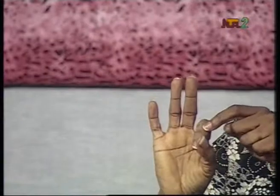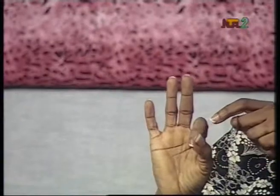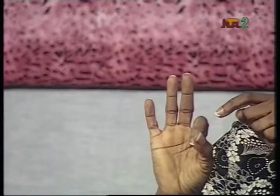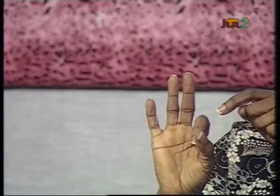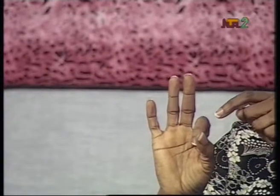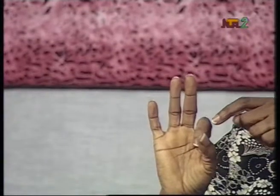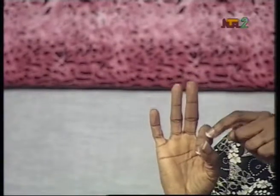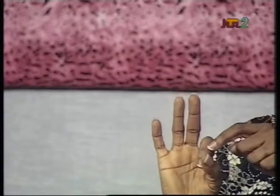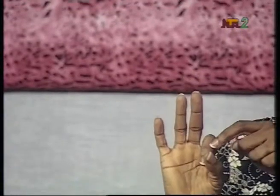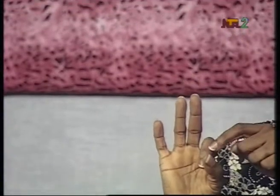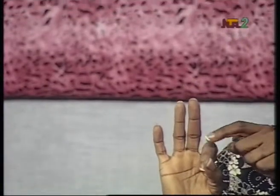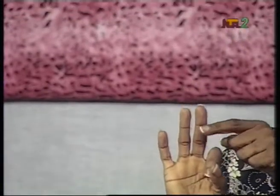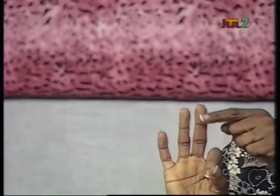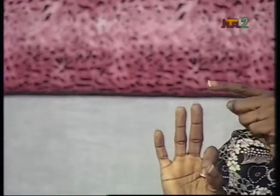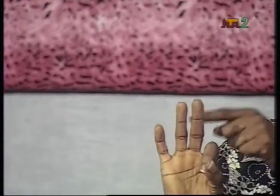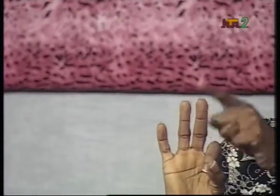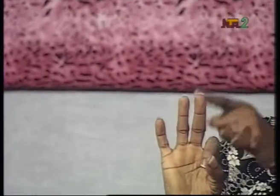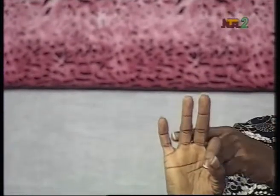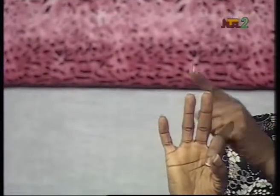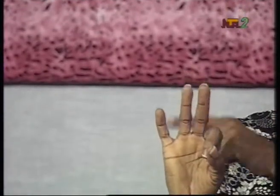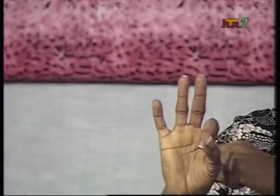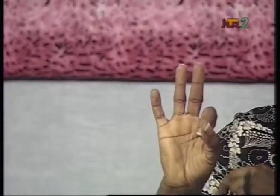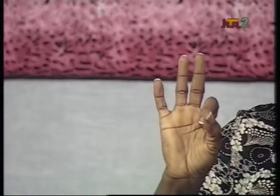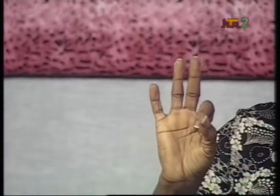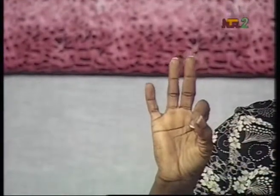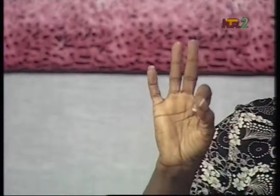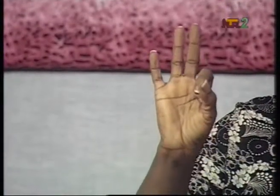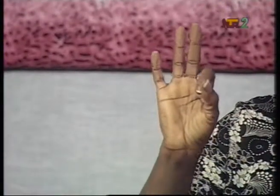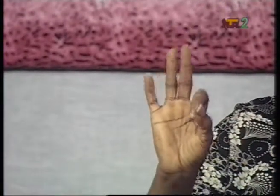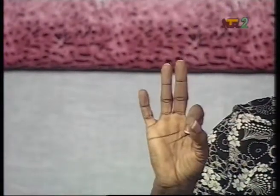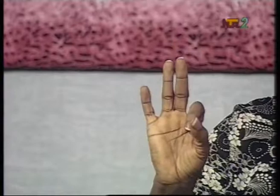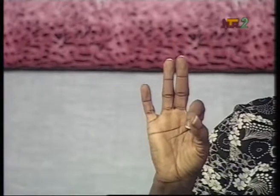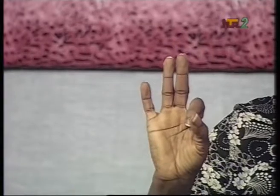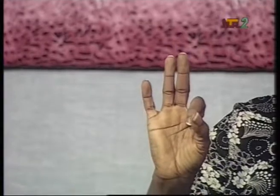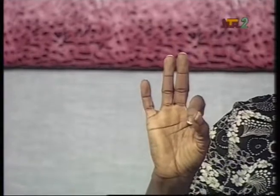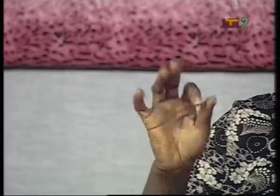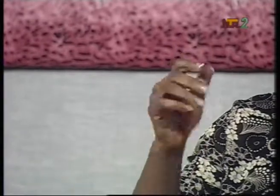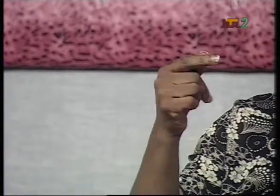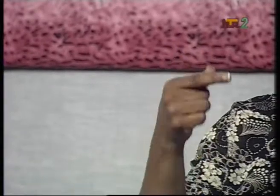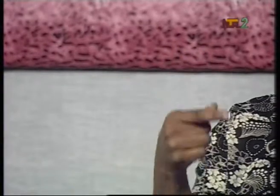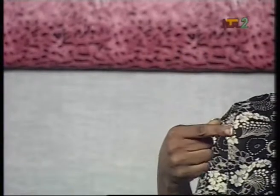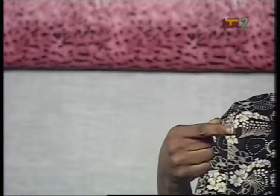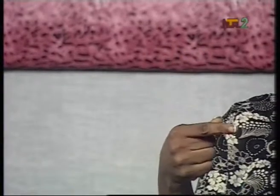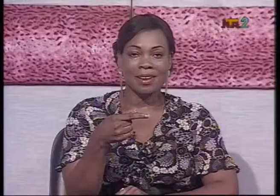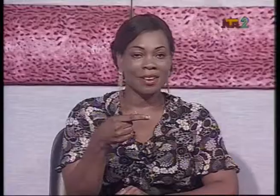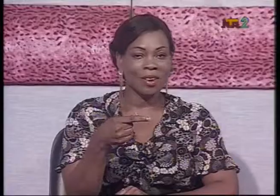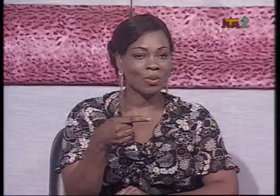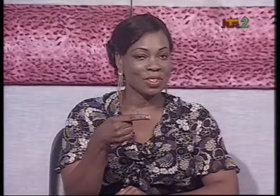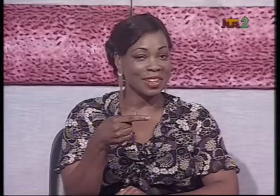to the index finger, extending the other fingers upwards. That's letter F. And of course, G is like a gun, which is